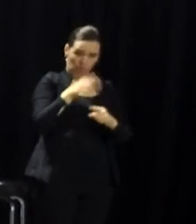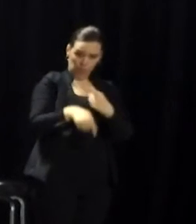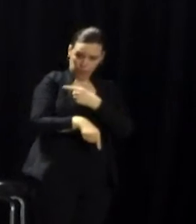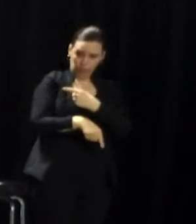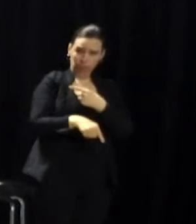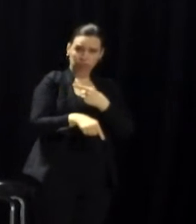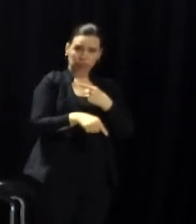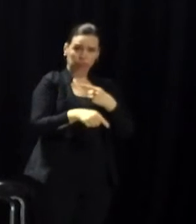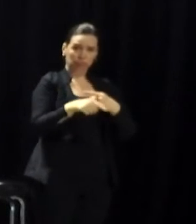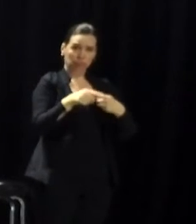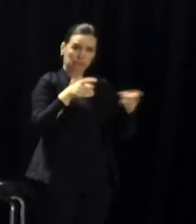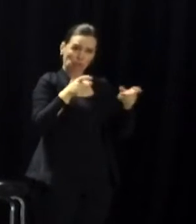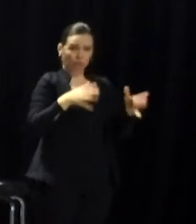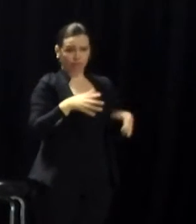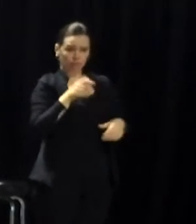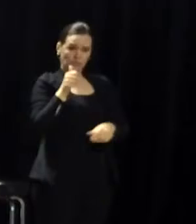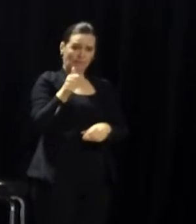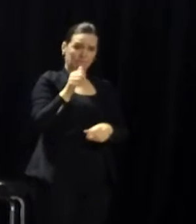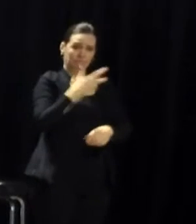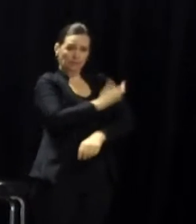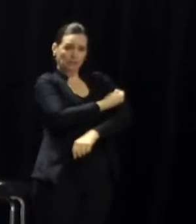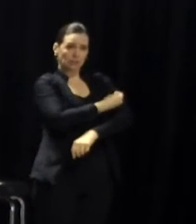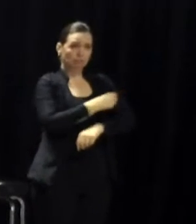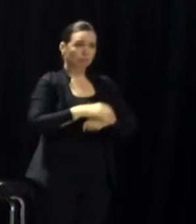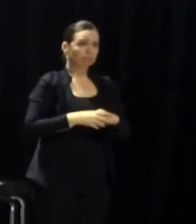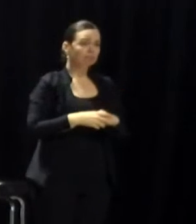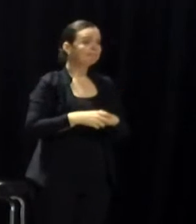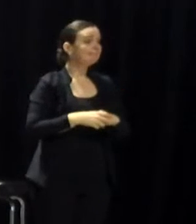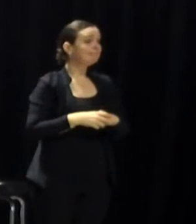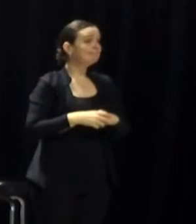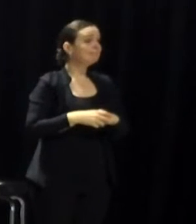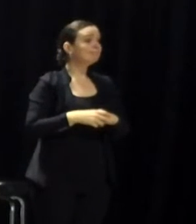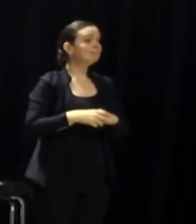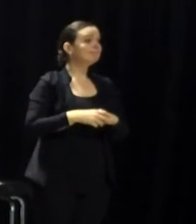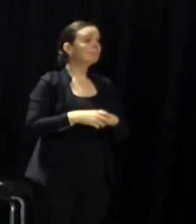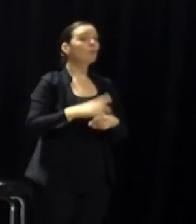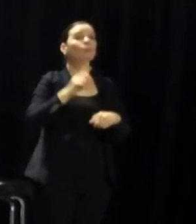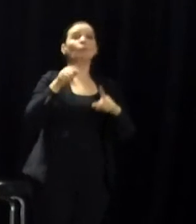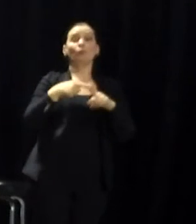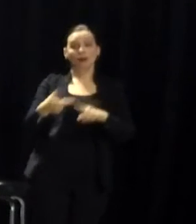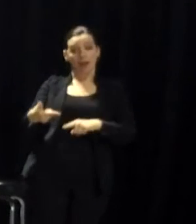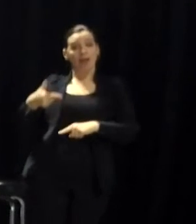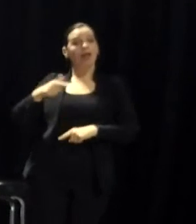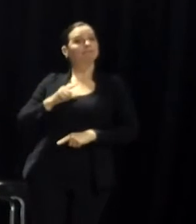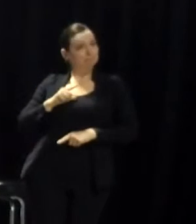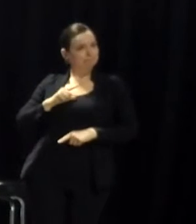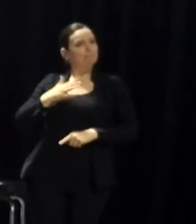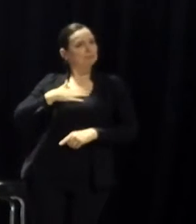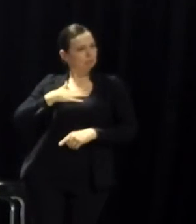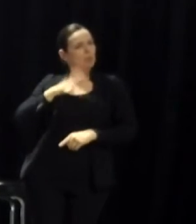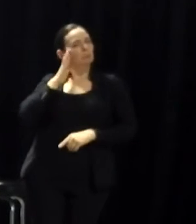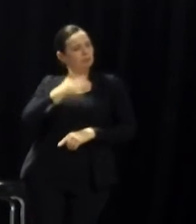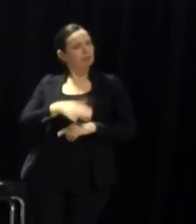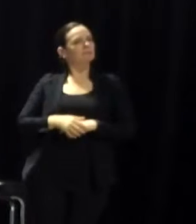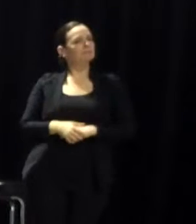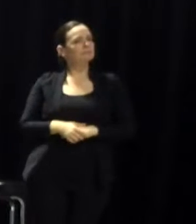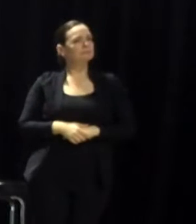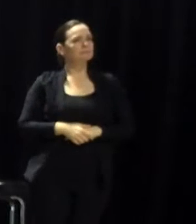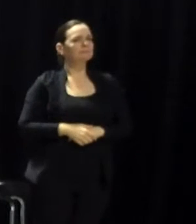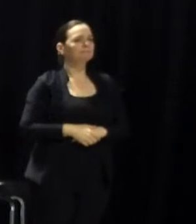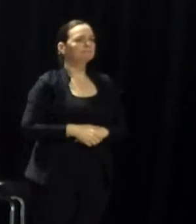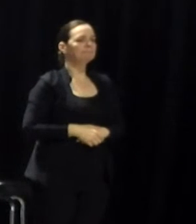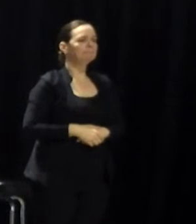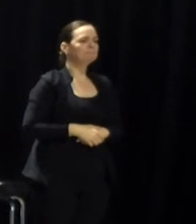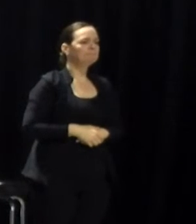didn't believe this actually, but there is an element of the community that is very concerned about getting the vaccine. I thought it was kind of done